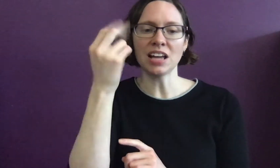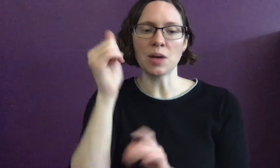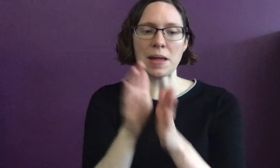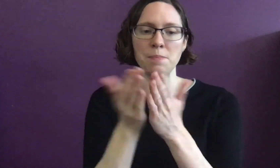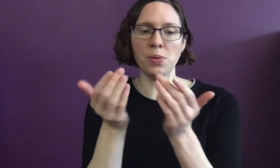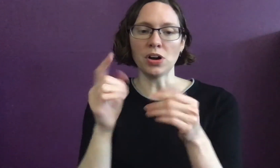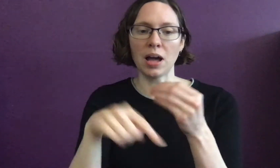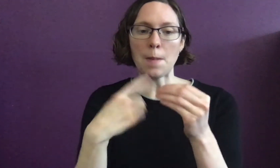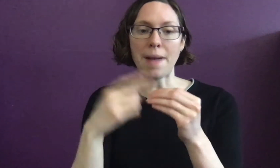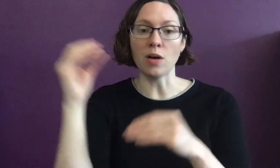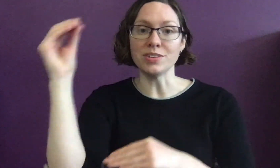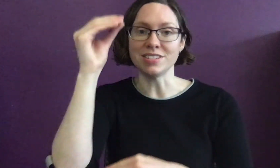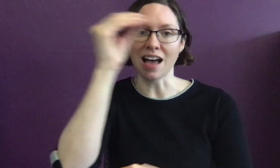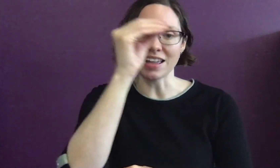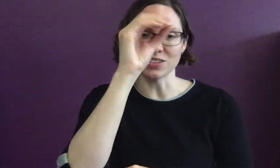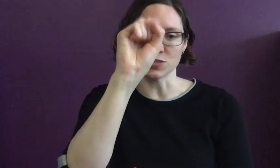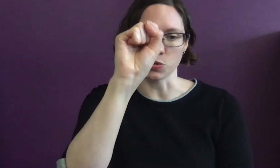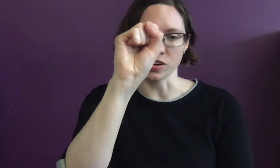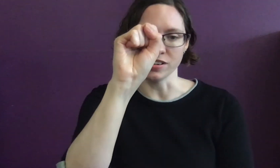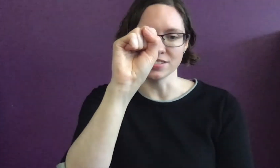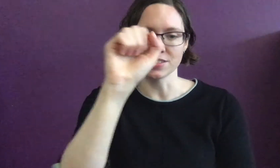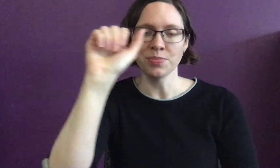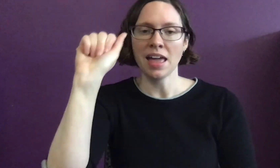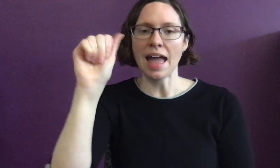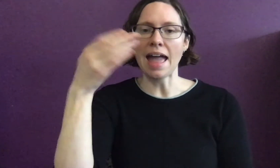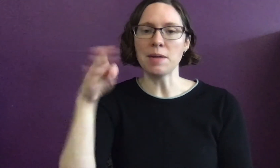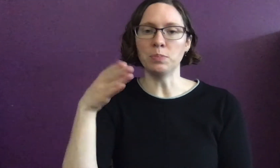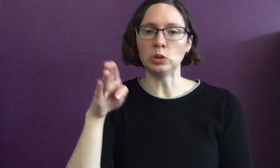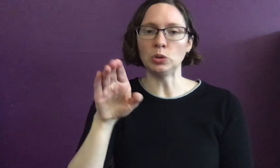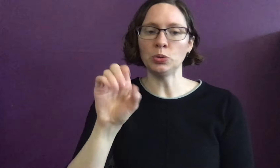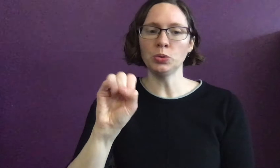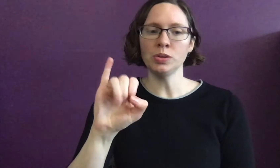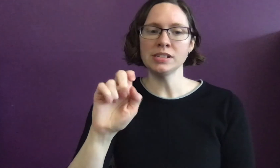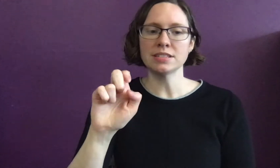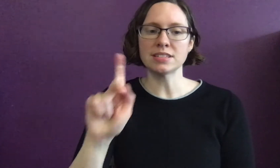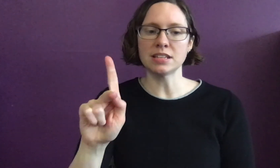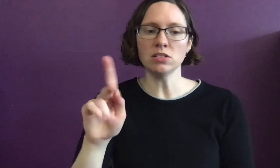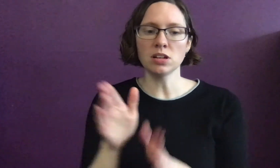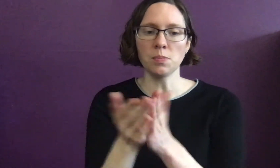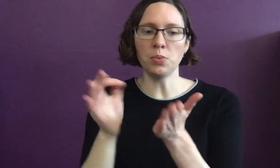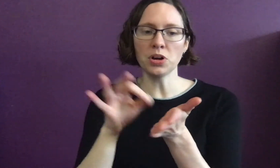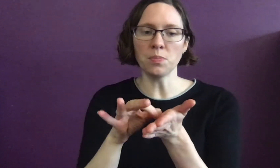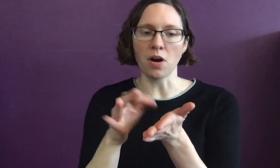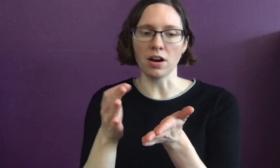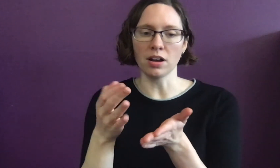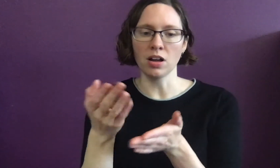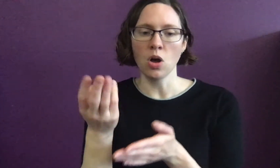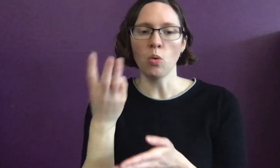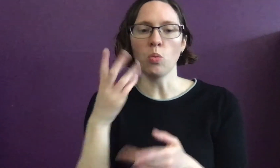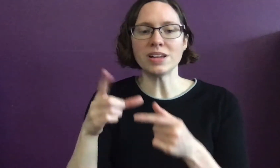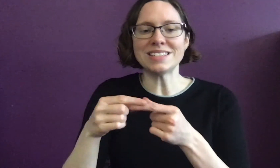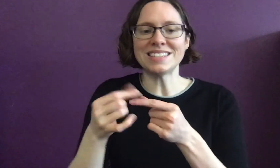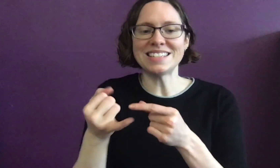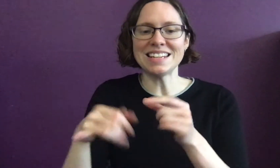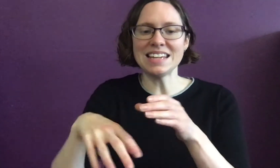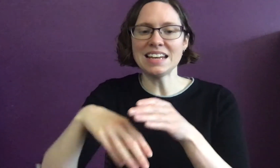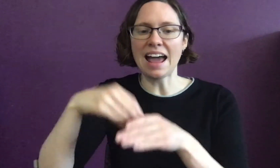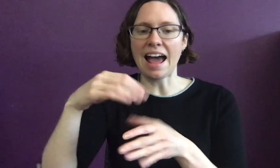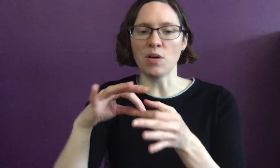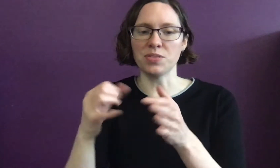a book about dinosaurs. A blue silk bookmark was sticking out of